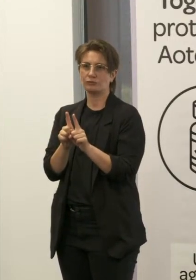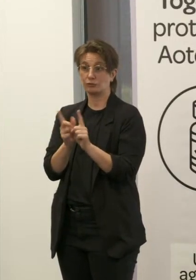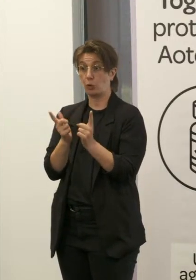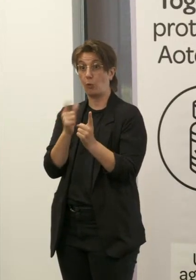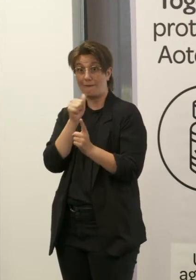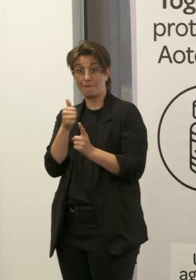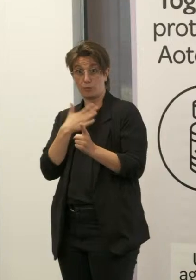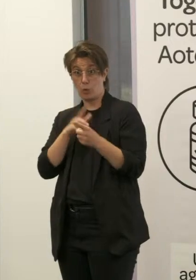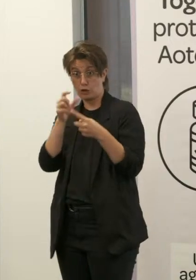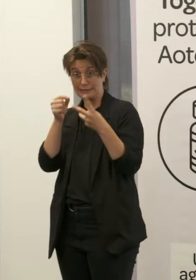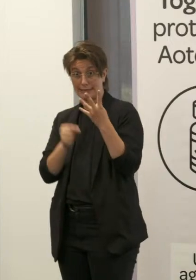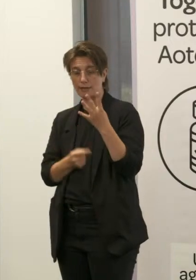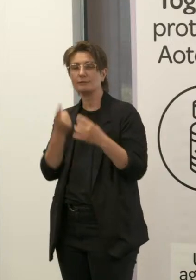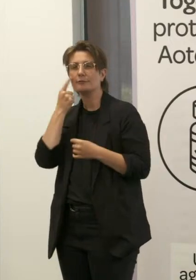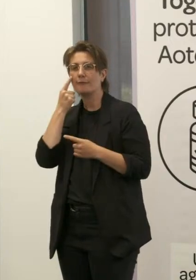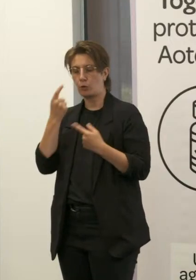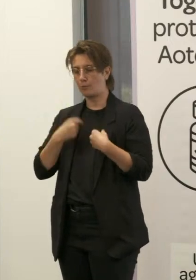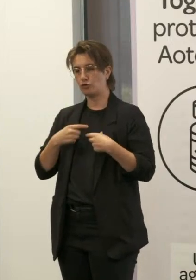website.